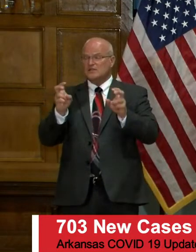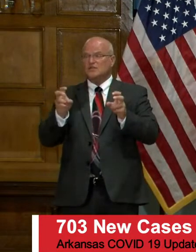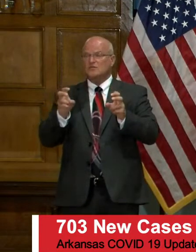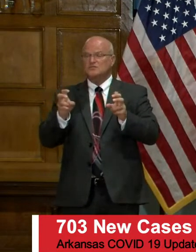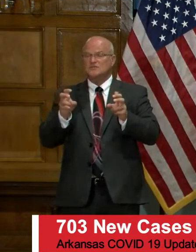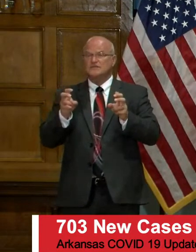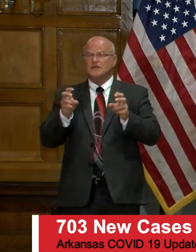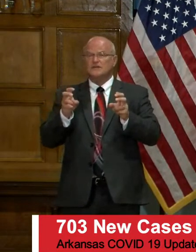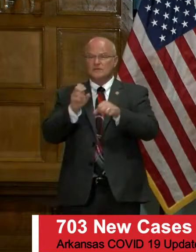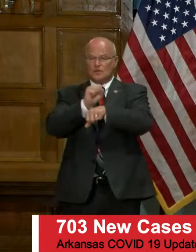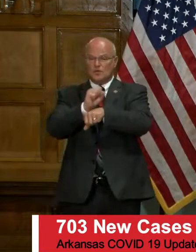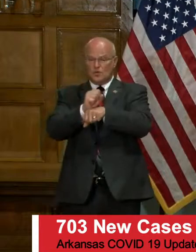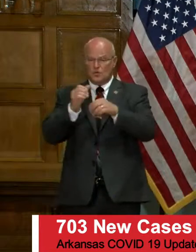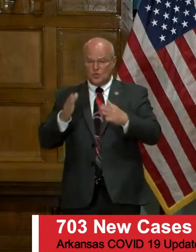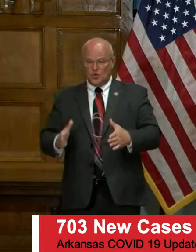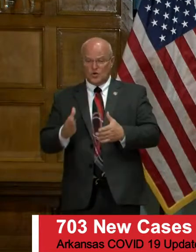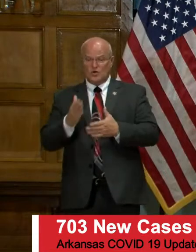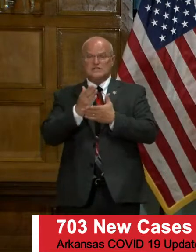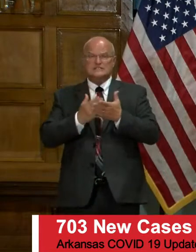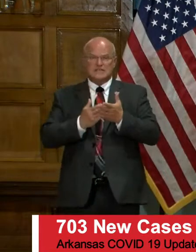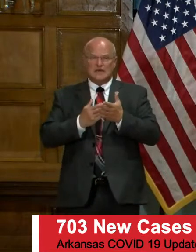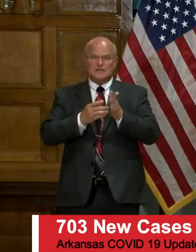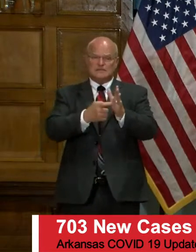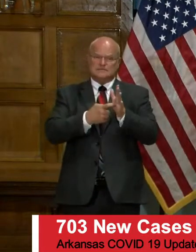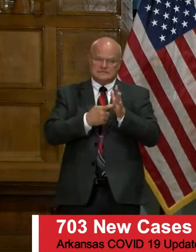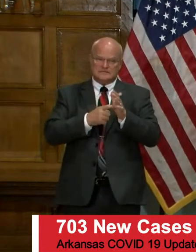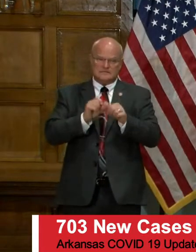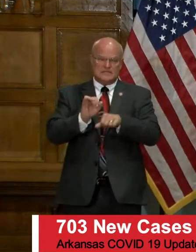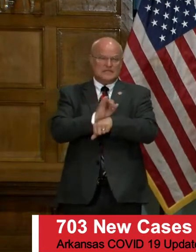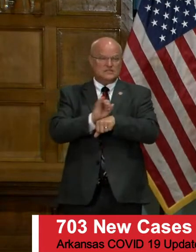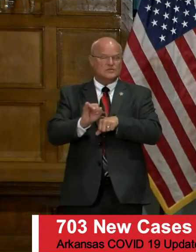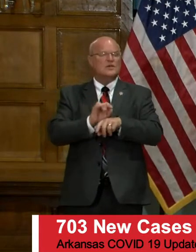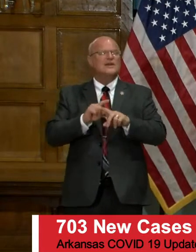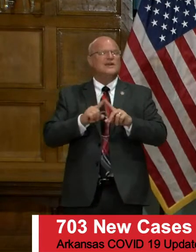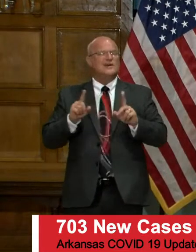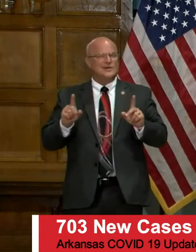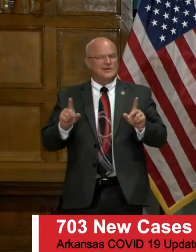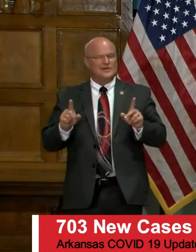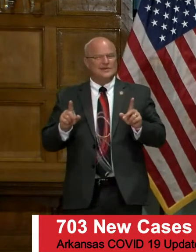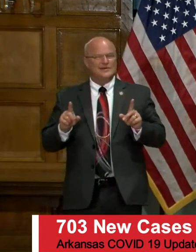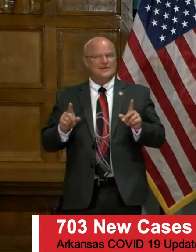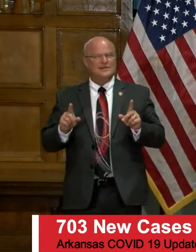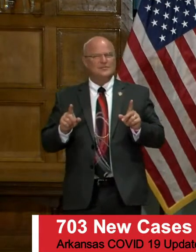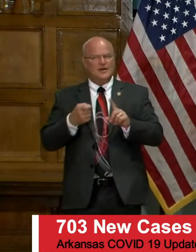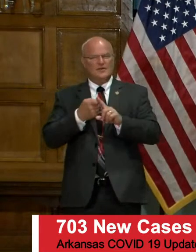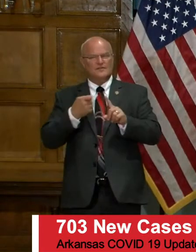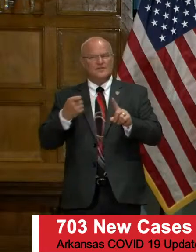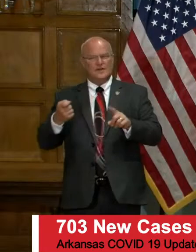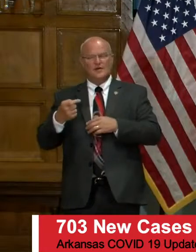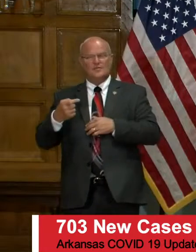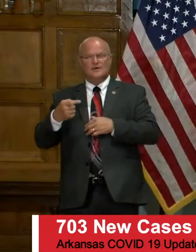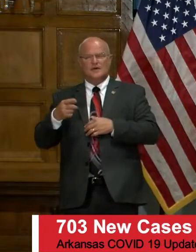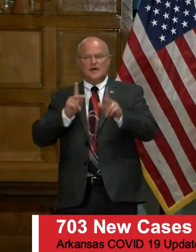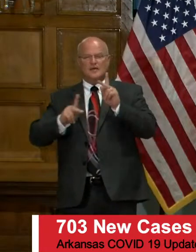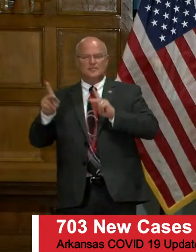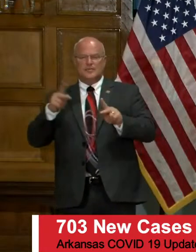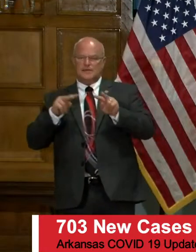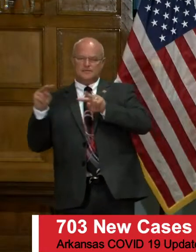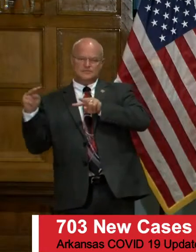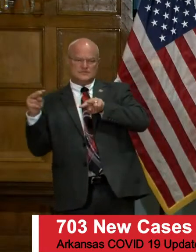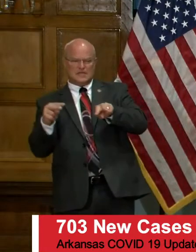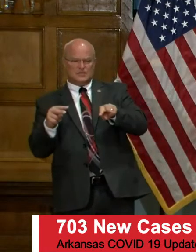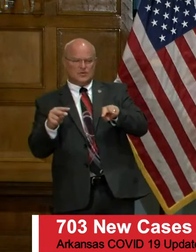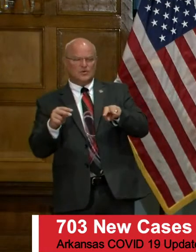of workers in some of the essential industries, but you know, from a public standpoint, we